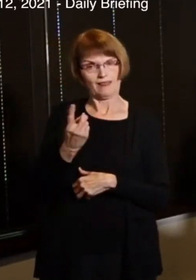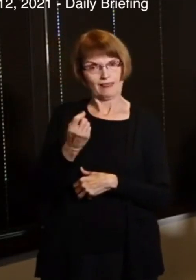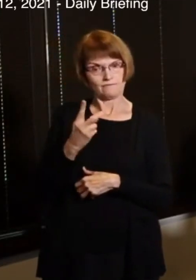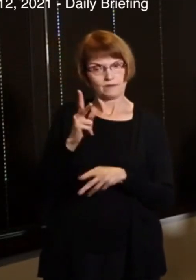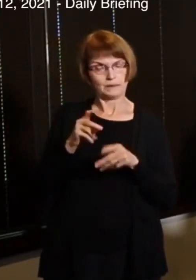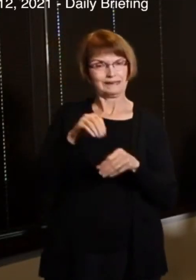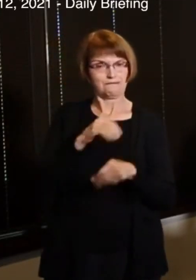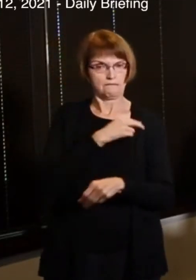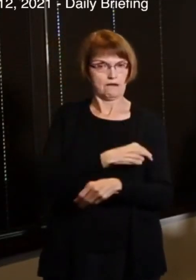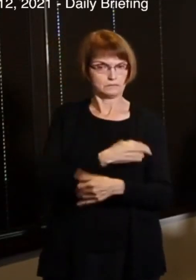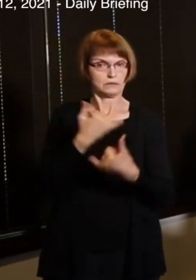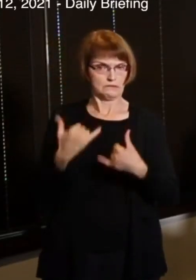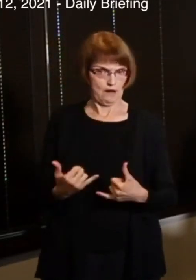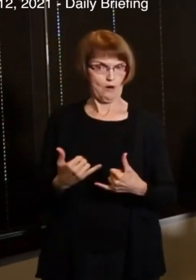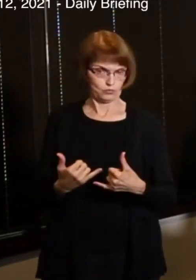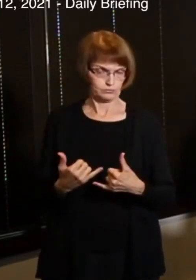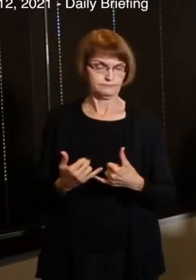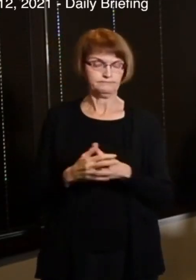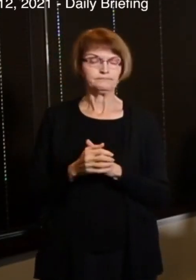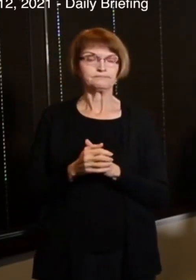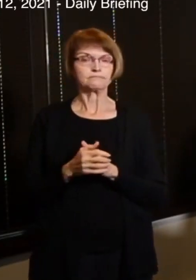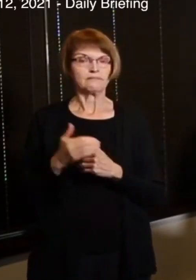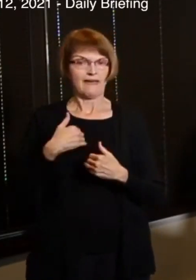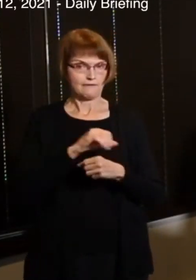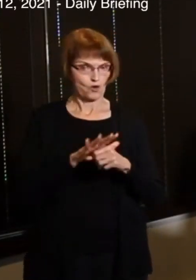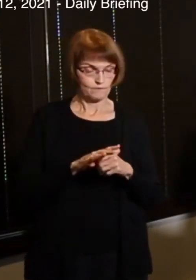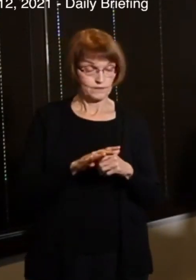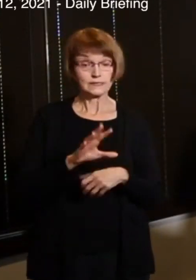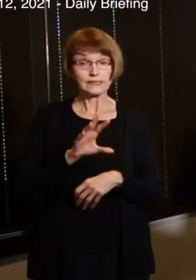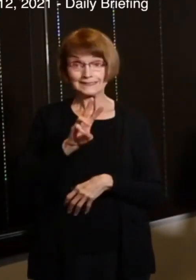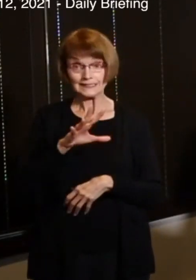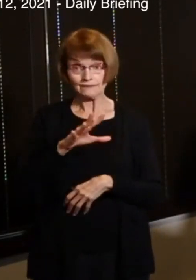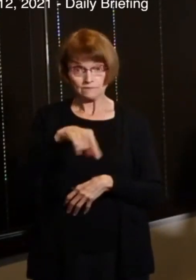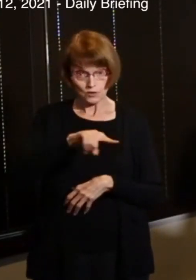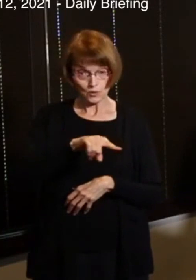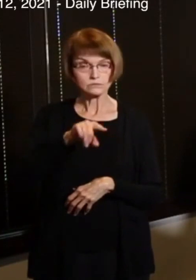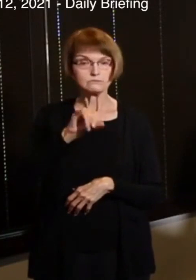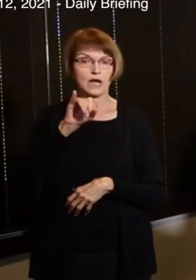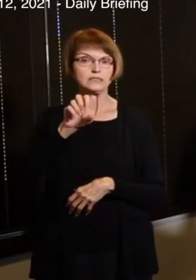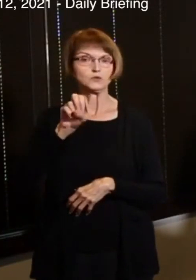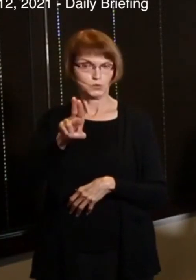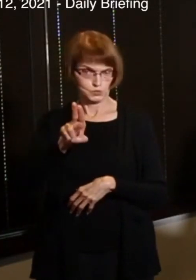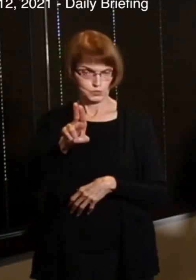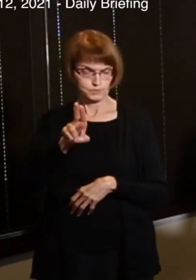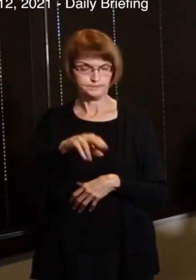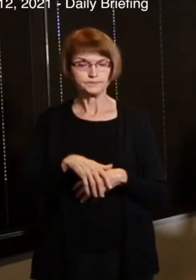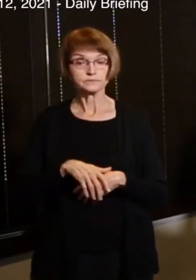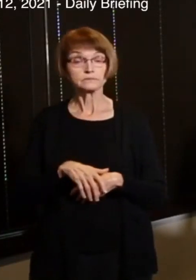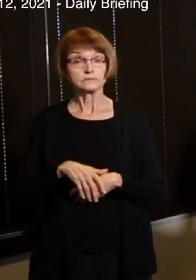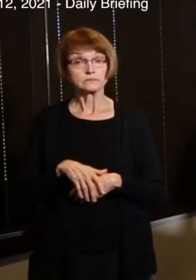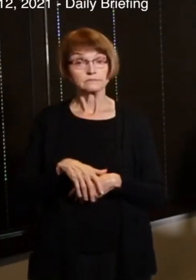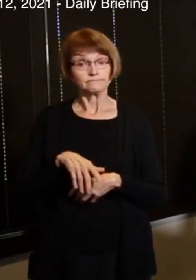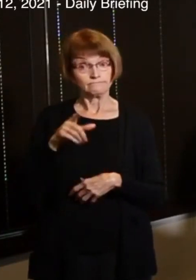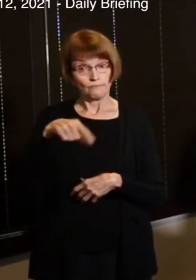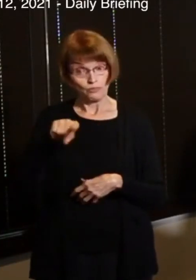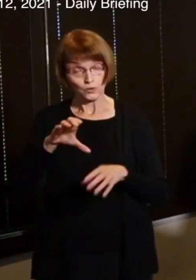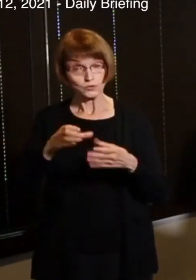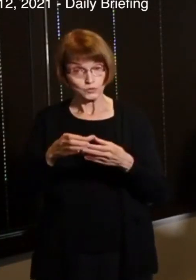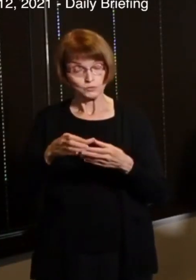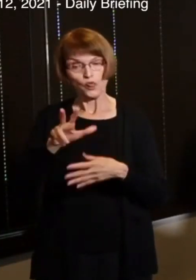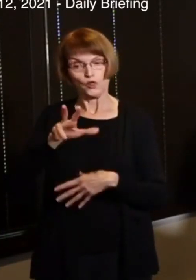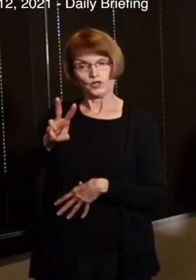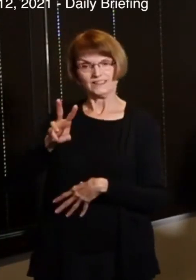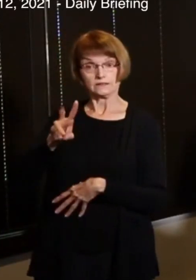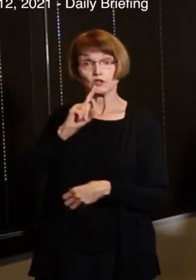211 hospitalizations with COVID-19, 65 patients in the intensive care unit, and 36 confirmed